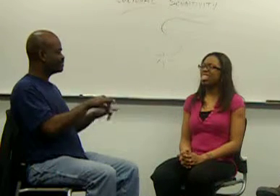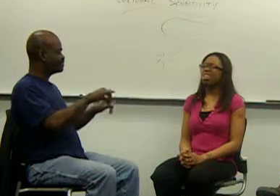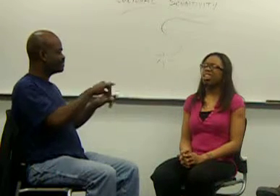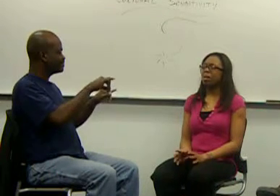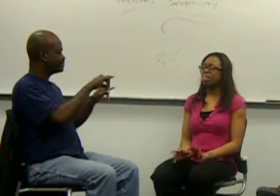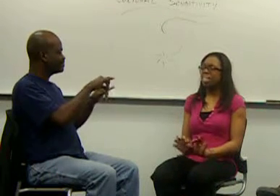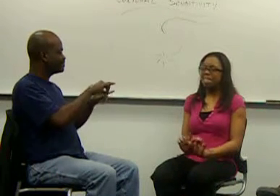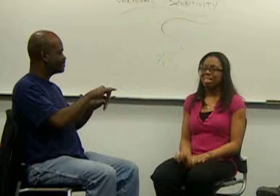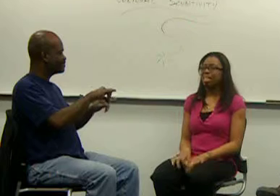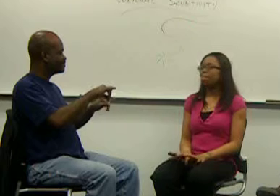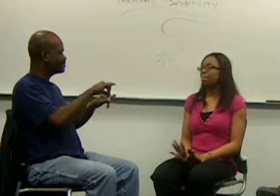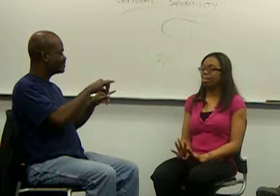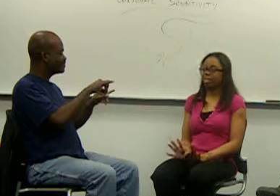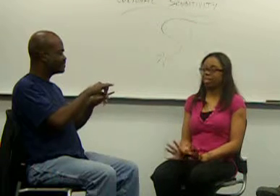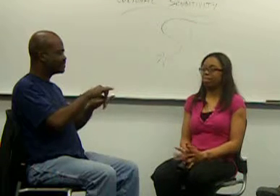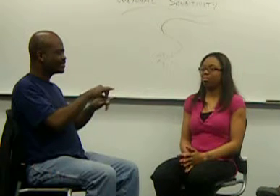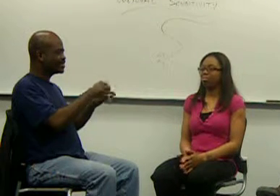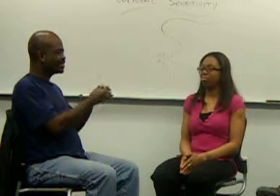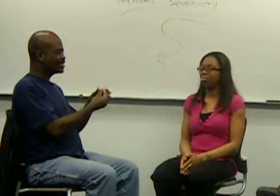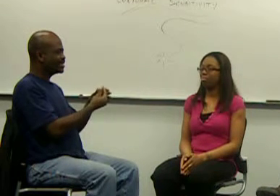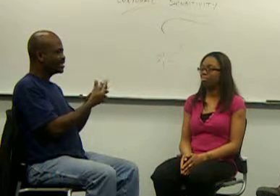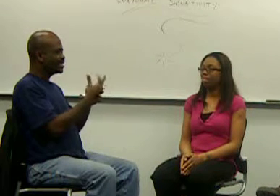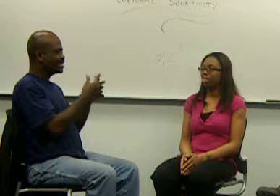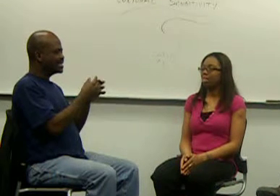they tend to talk about the same thing.